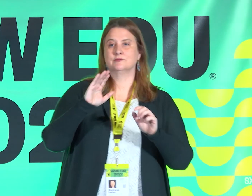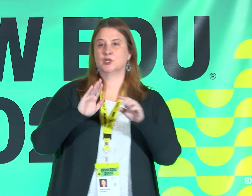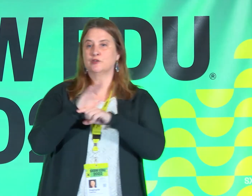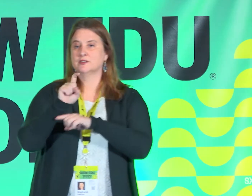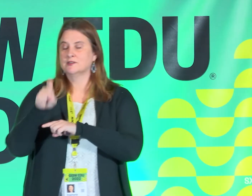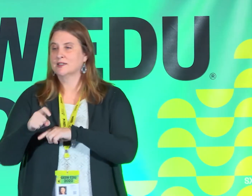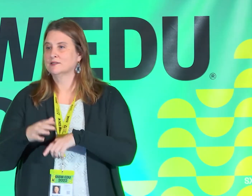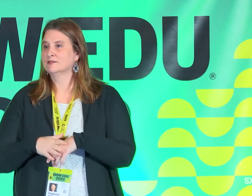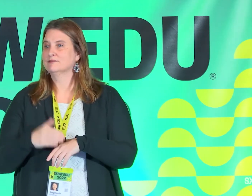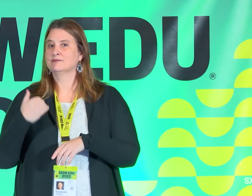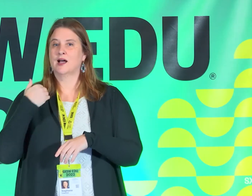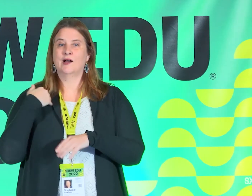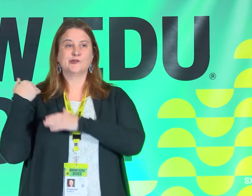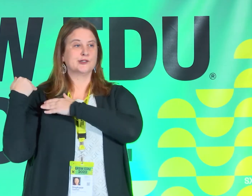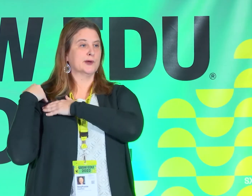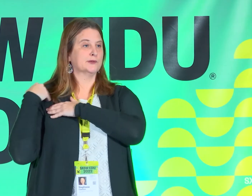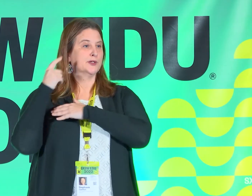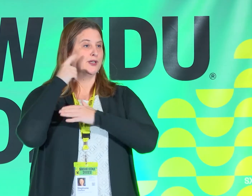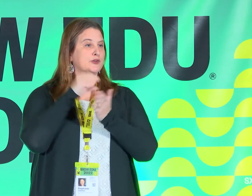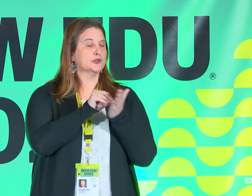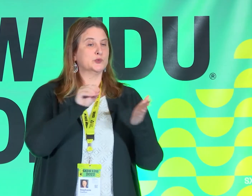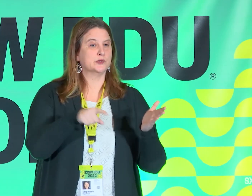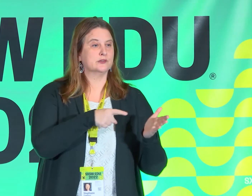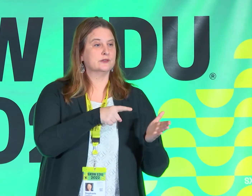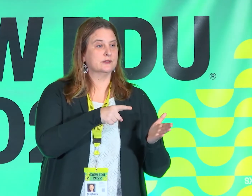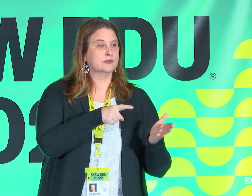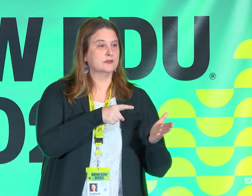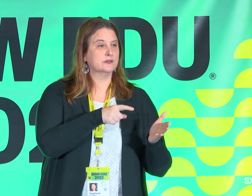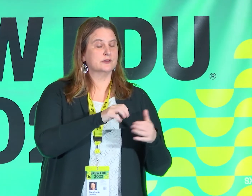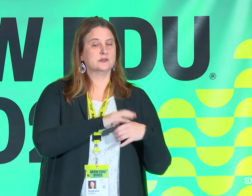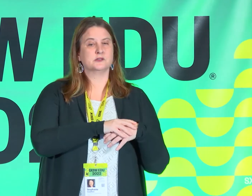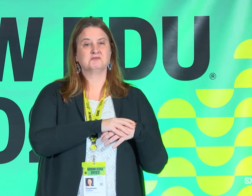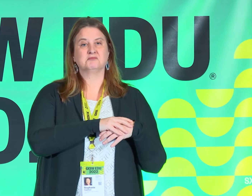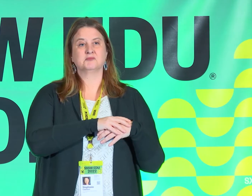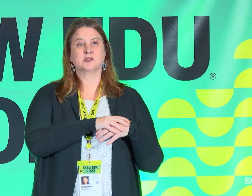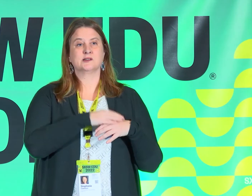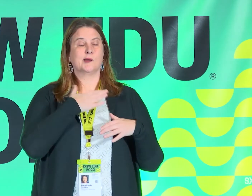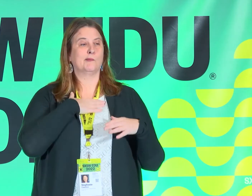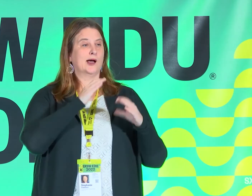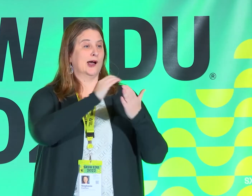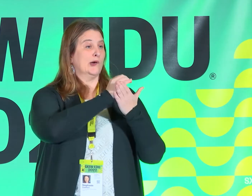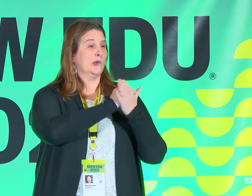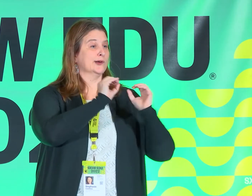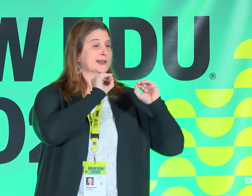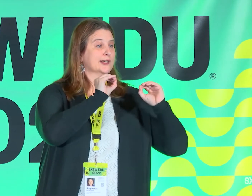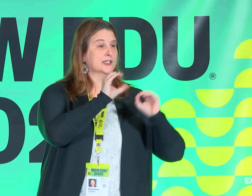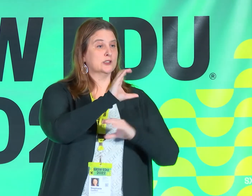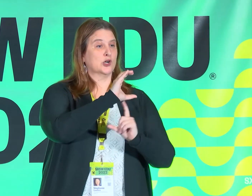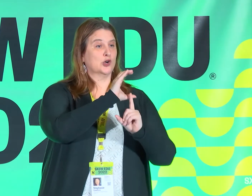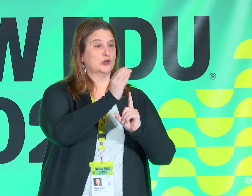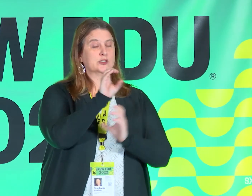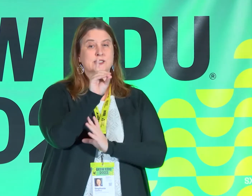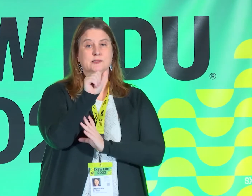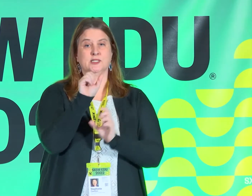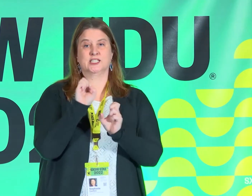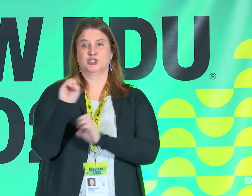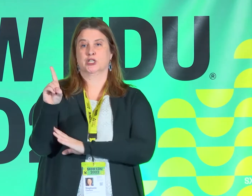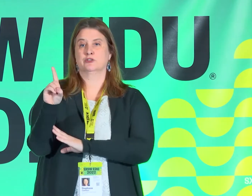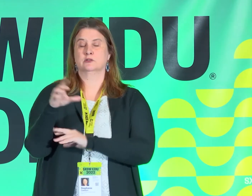I mentioned, I'm a faculty member at the University of Texas in Austin, and I'm responsible for teaching students. My course that I teach, The Culture of Disability